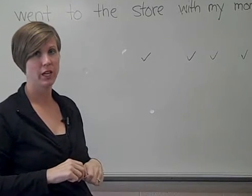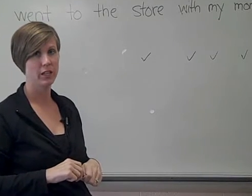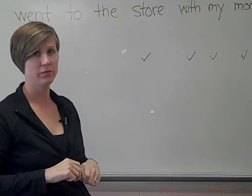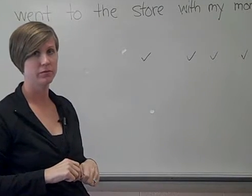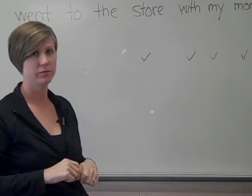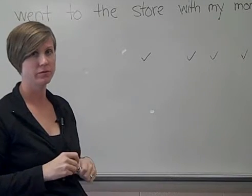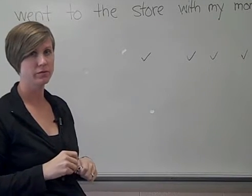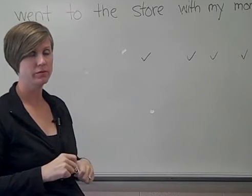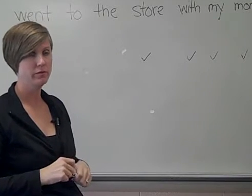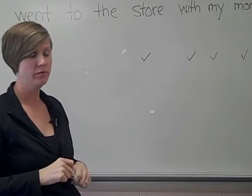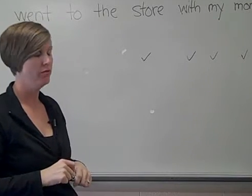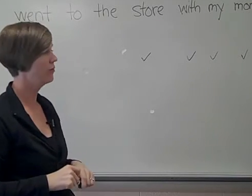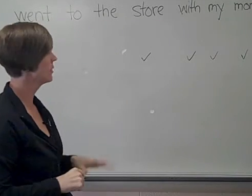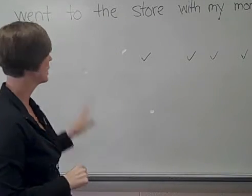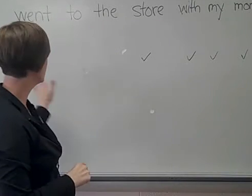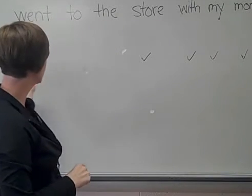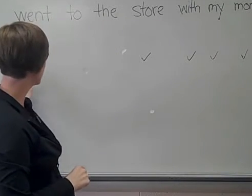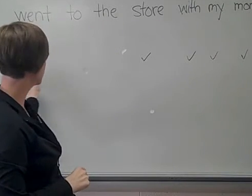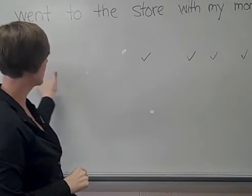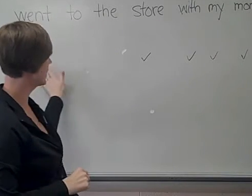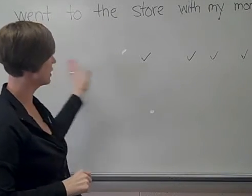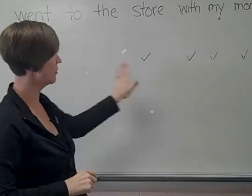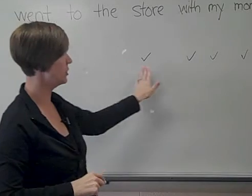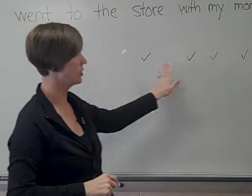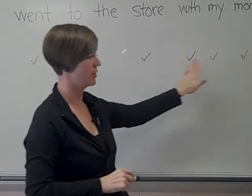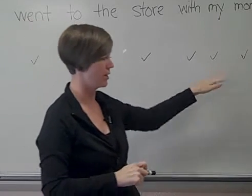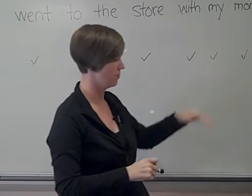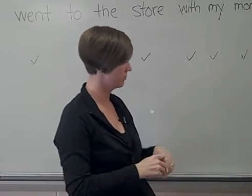okay? It just signed a few of them.